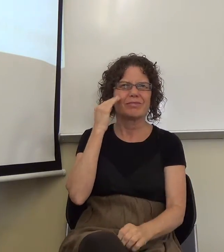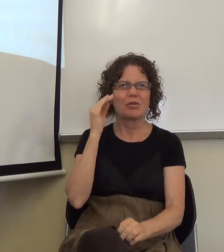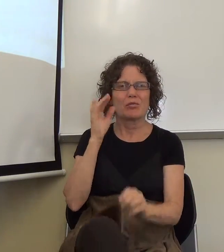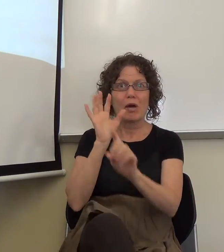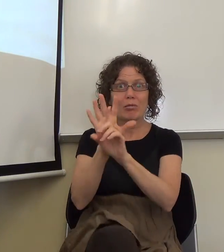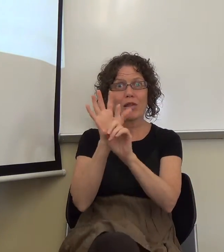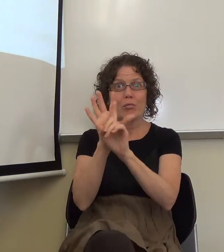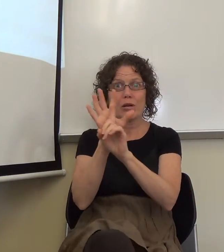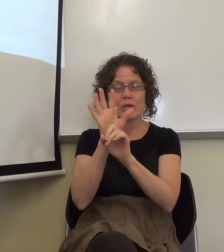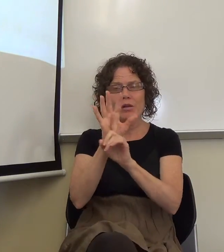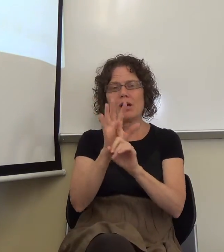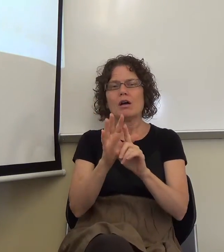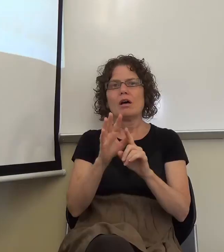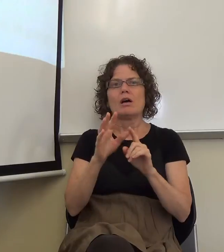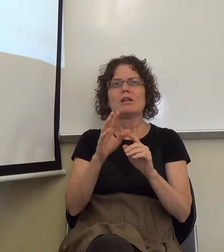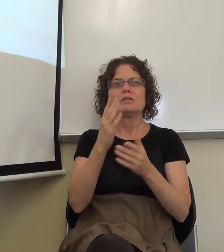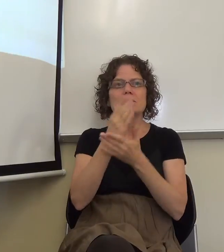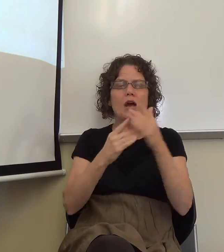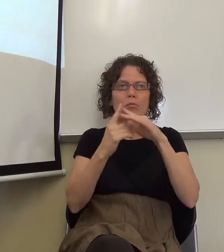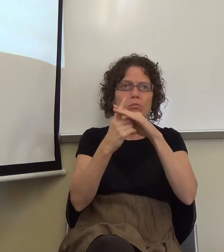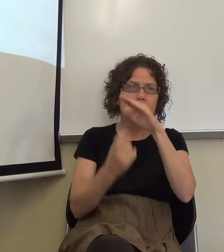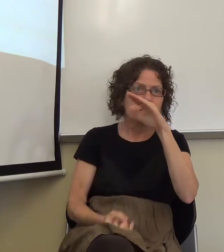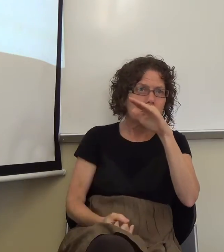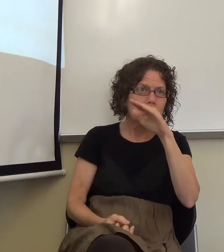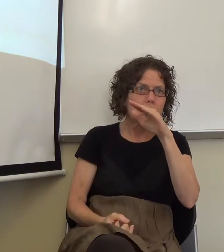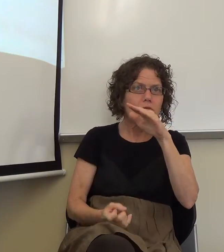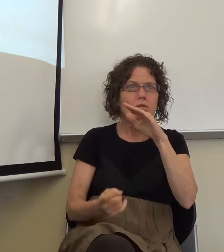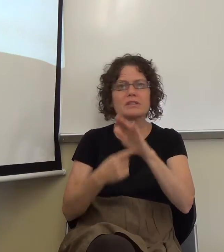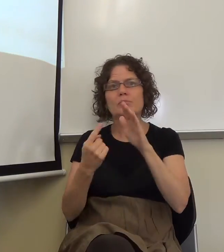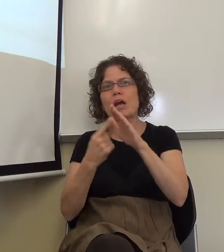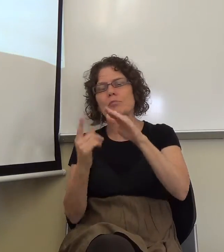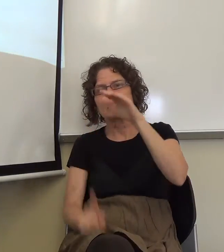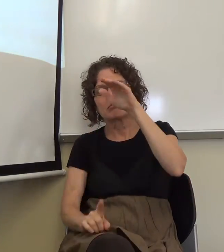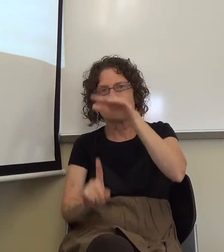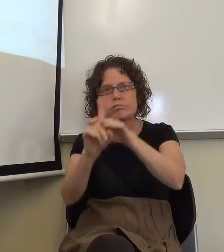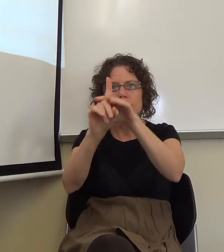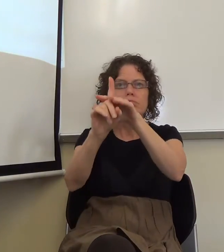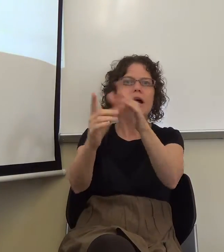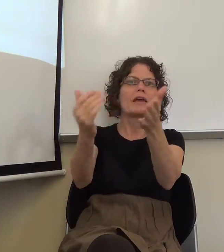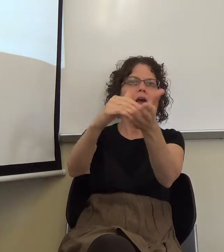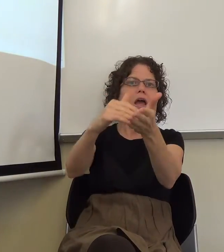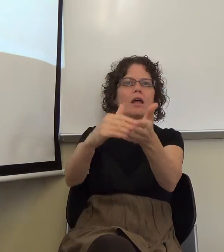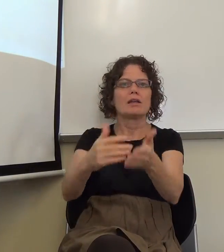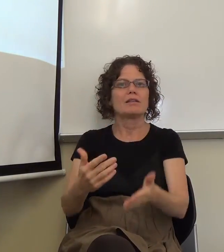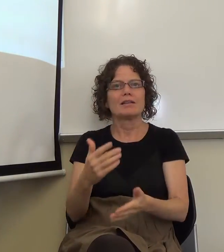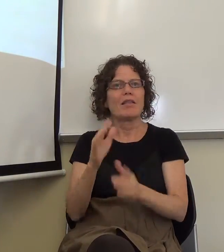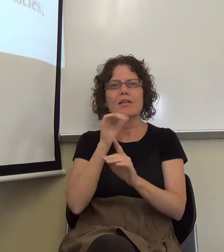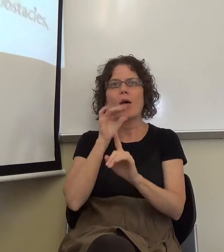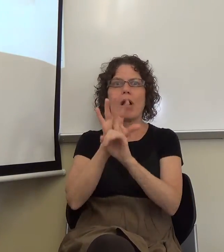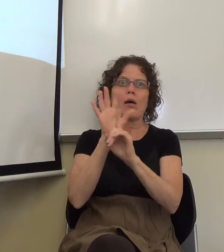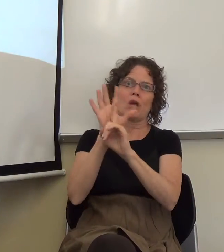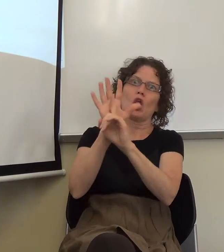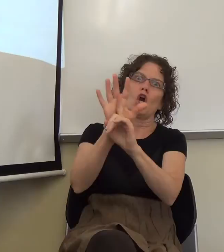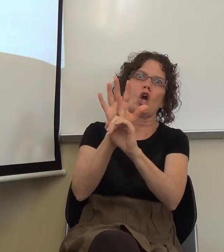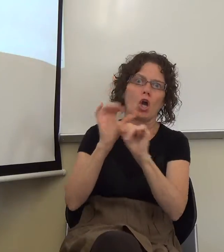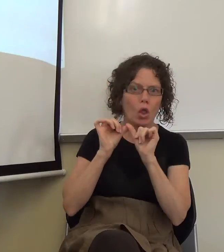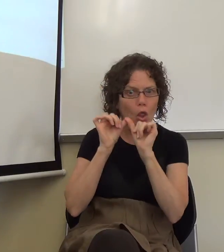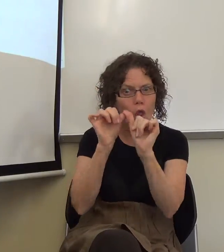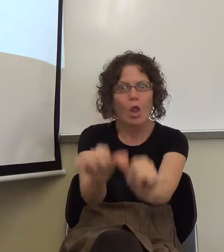disappear, sometimes they come back, but they don't, you know, they don't stay popular for so long. So this